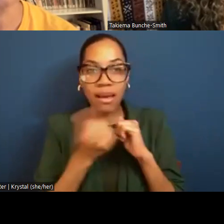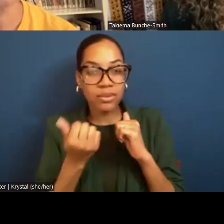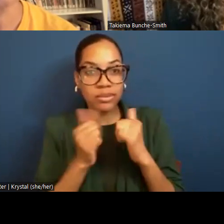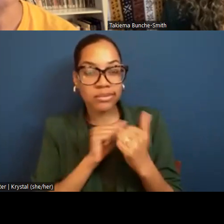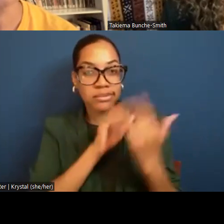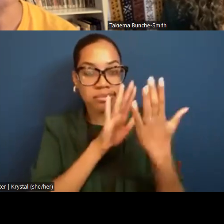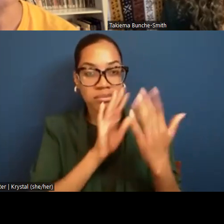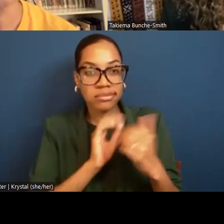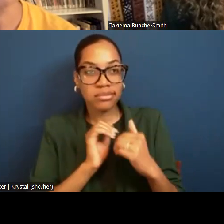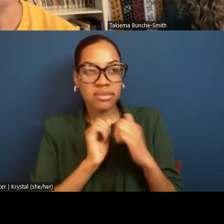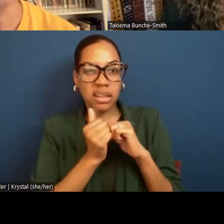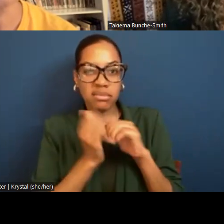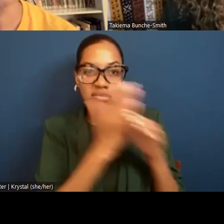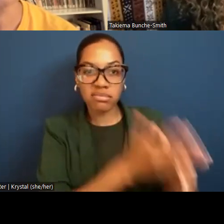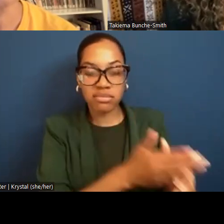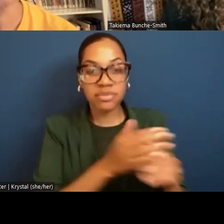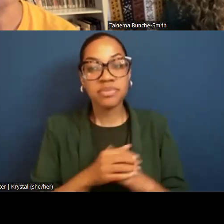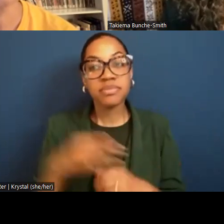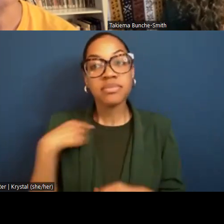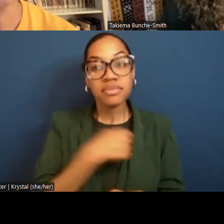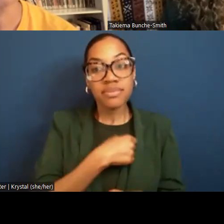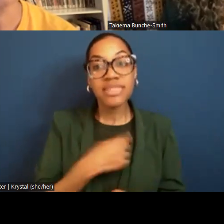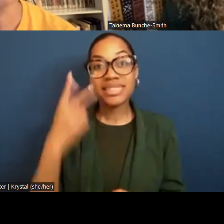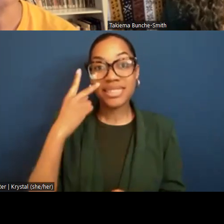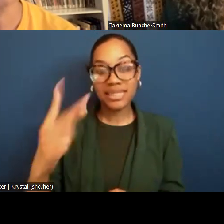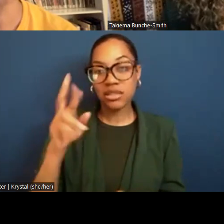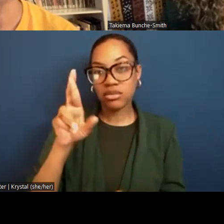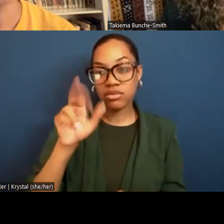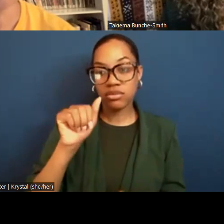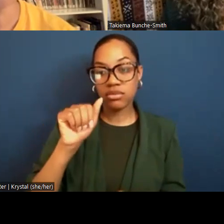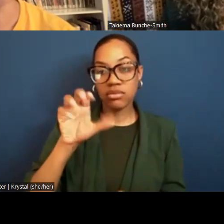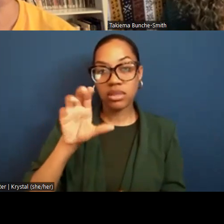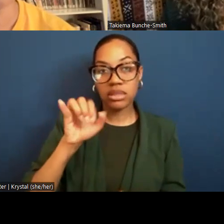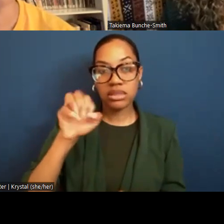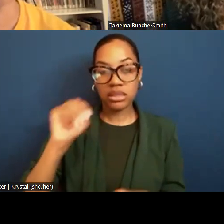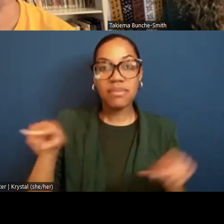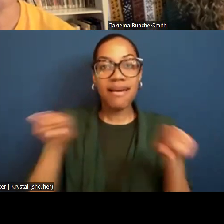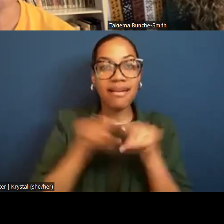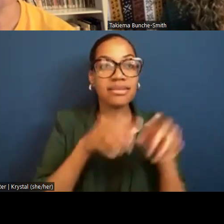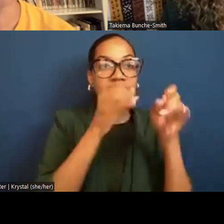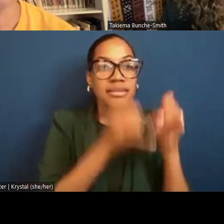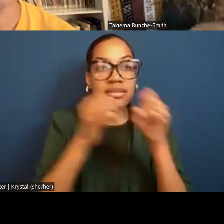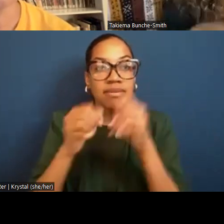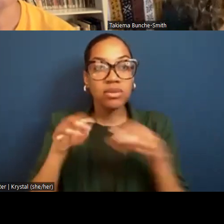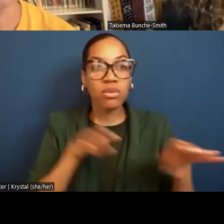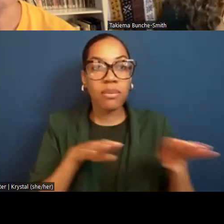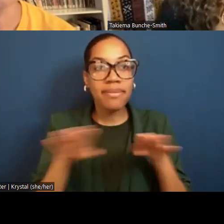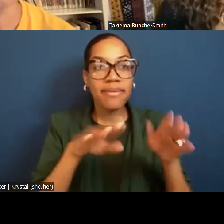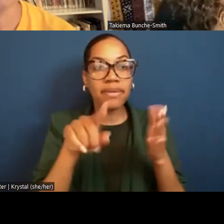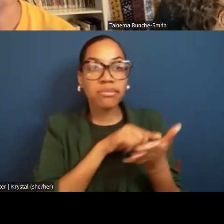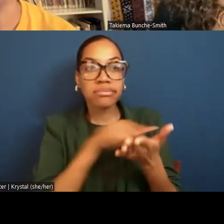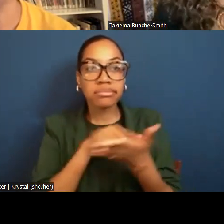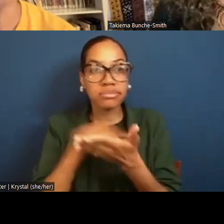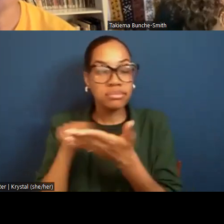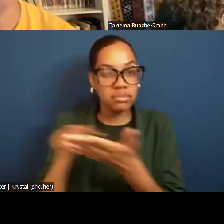racism in individual acts of meanness and not in invisible systems conferring dominance upon my group. And I often share that I was the same way I was taught.